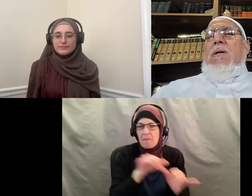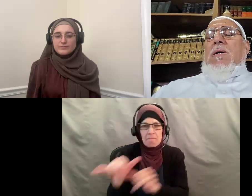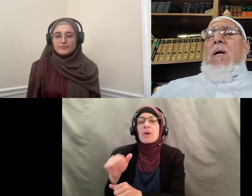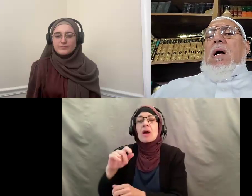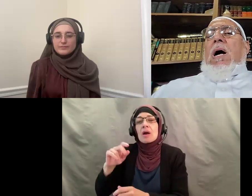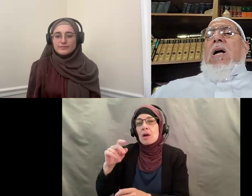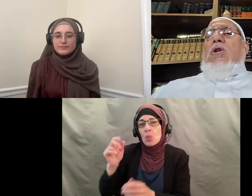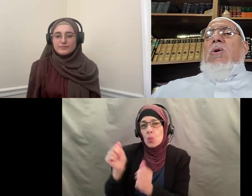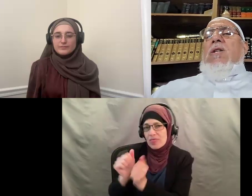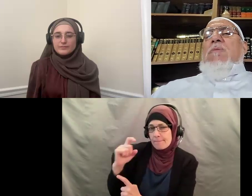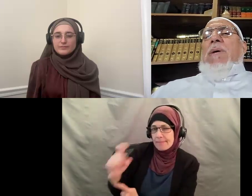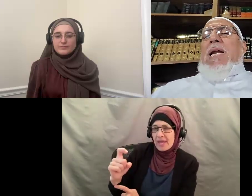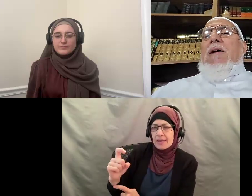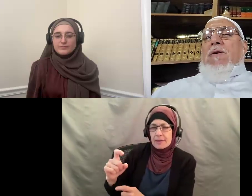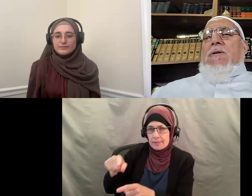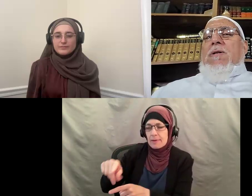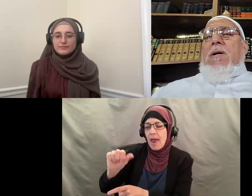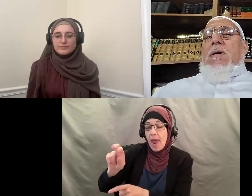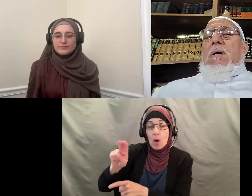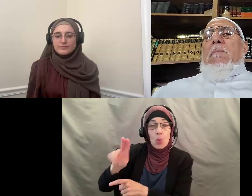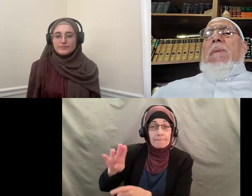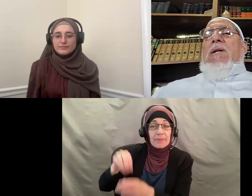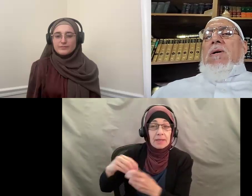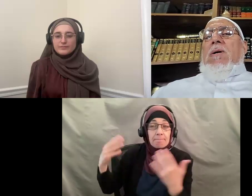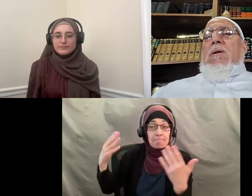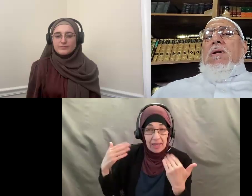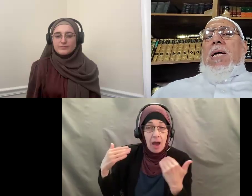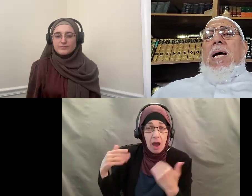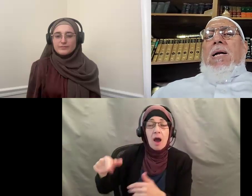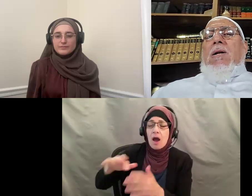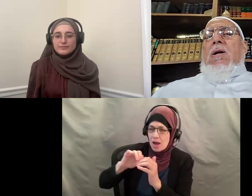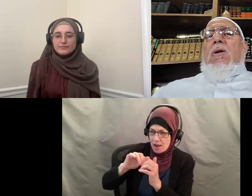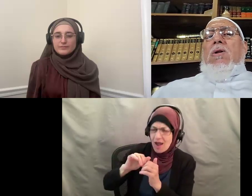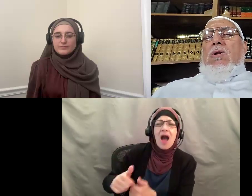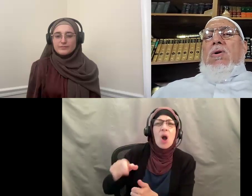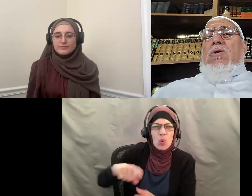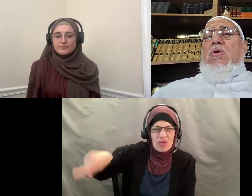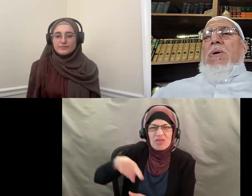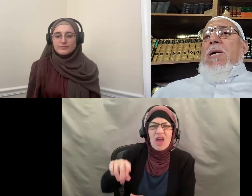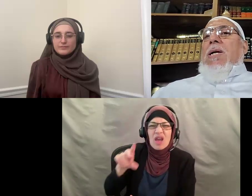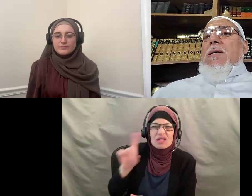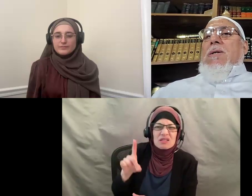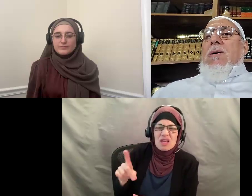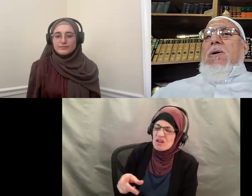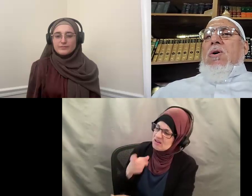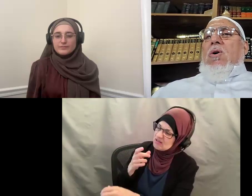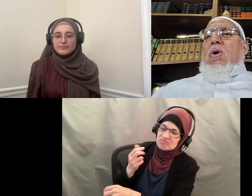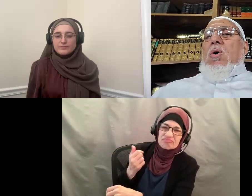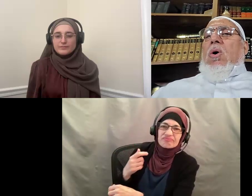Prophet, "Are your disbelievers better than those